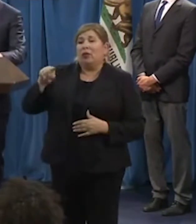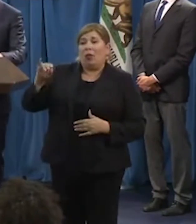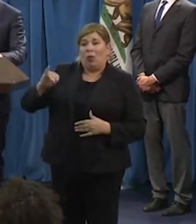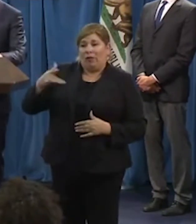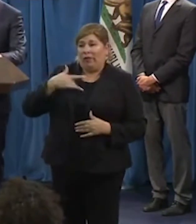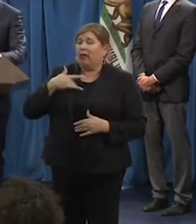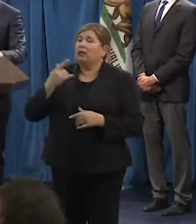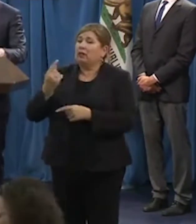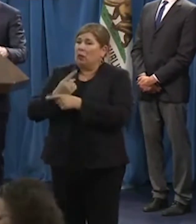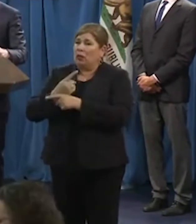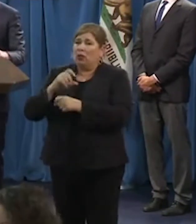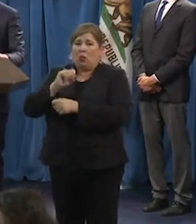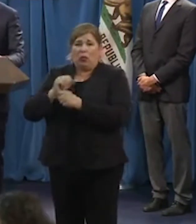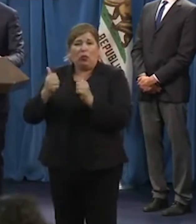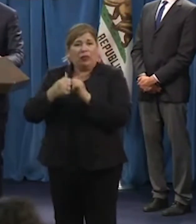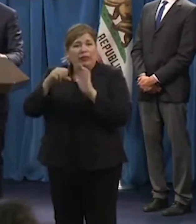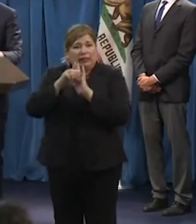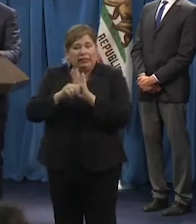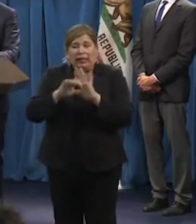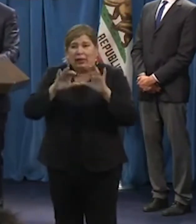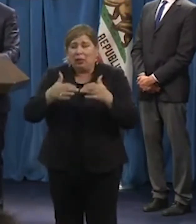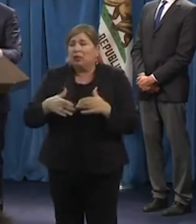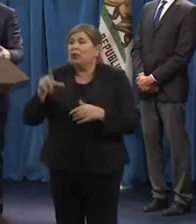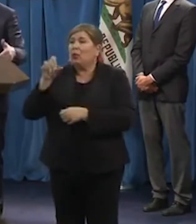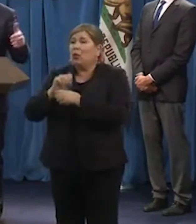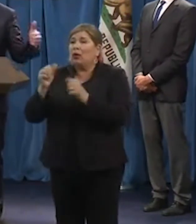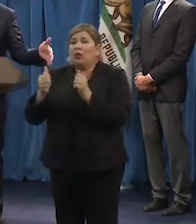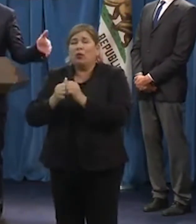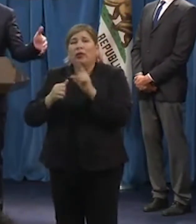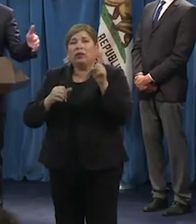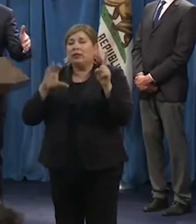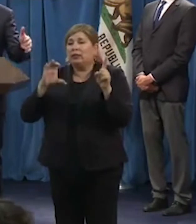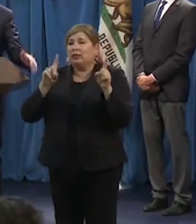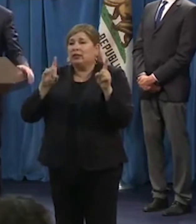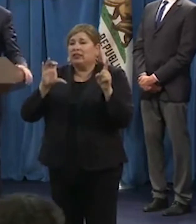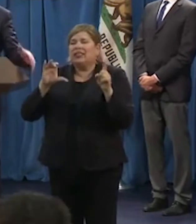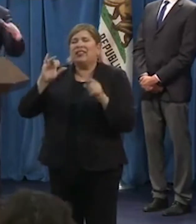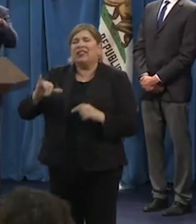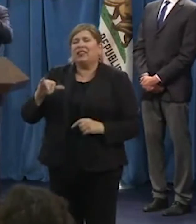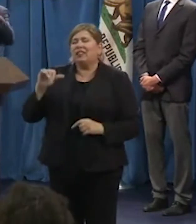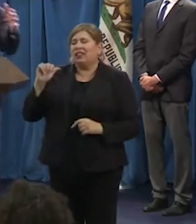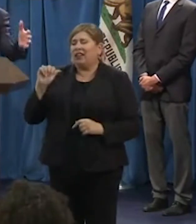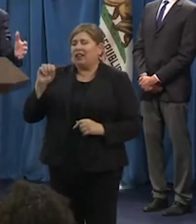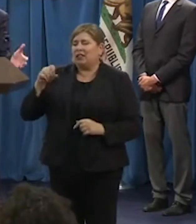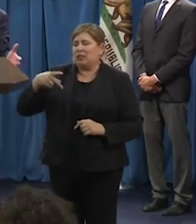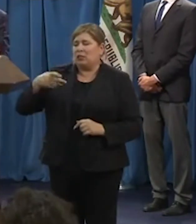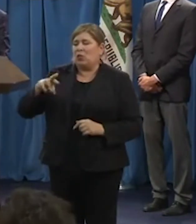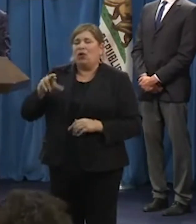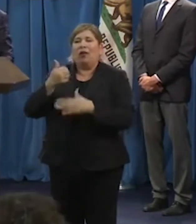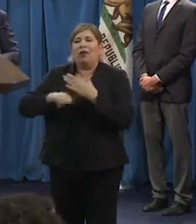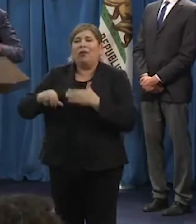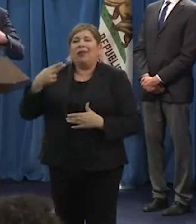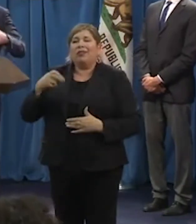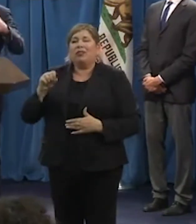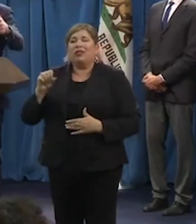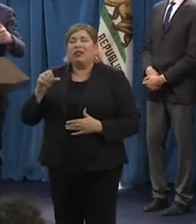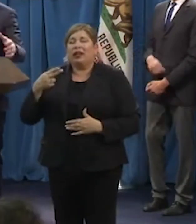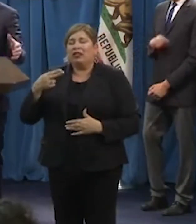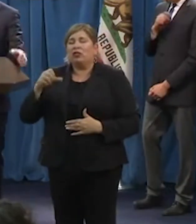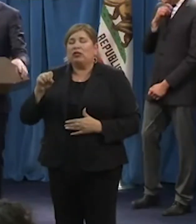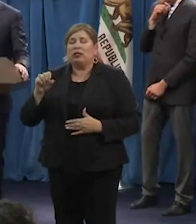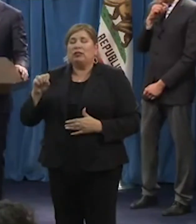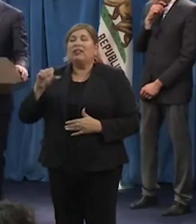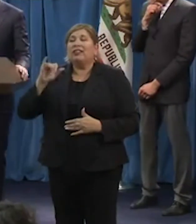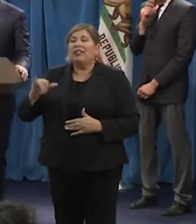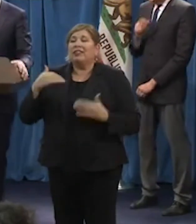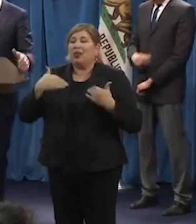with the State Department, working with the CDC, ASPR, which is that under HSS, which is the coordinating body that is point